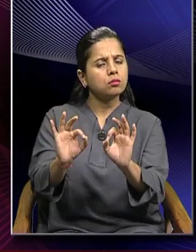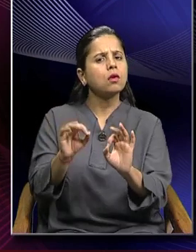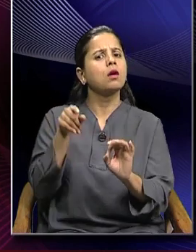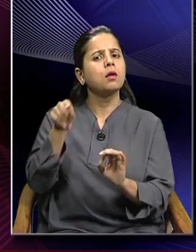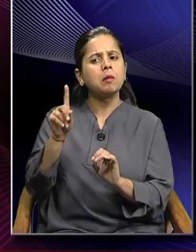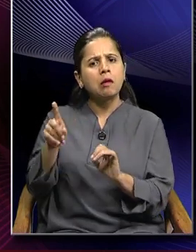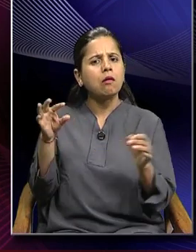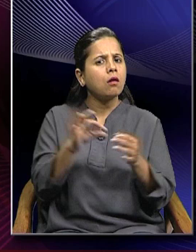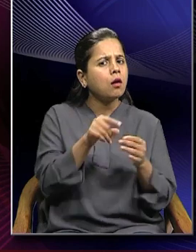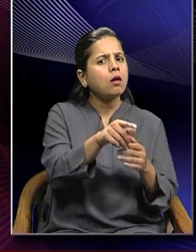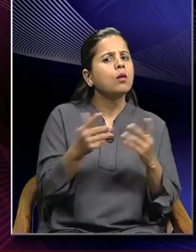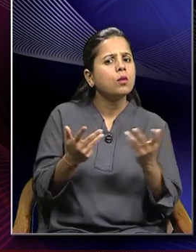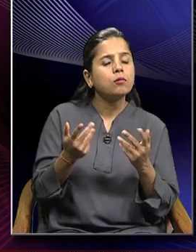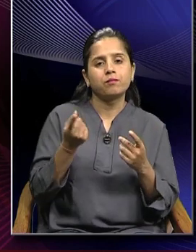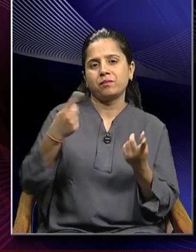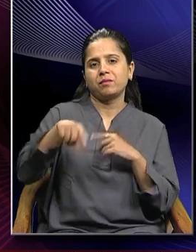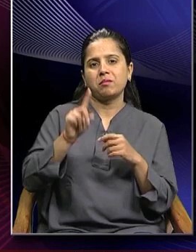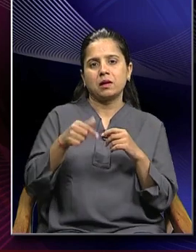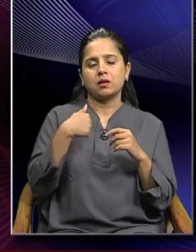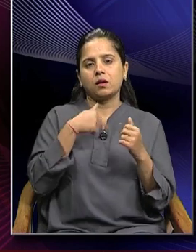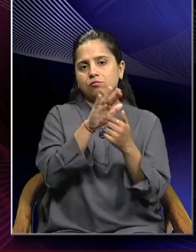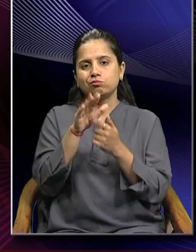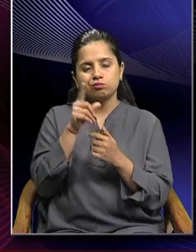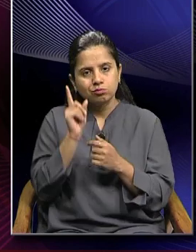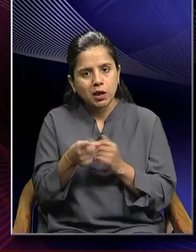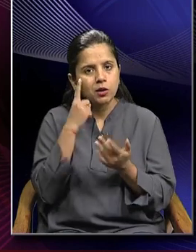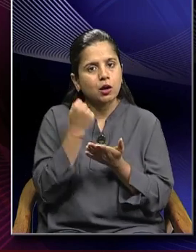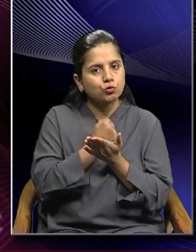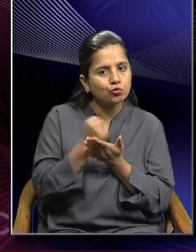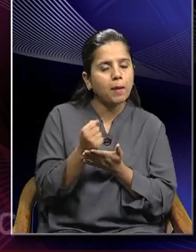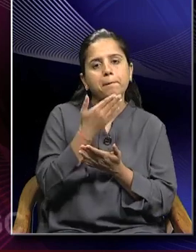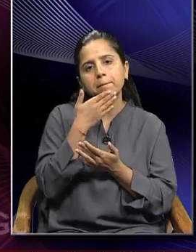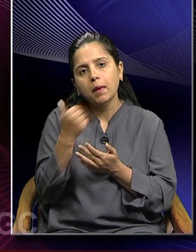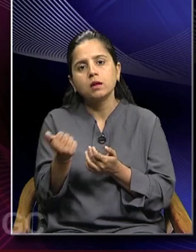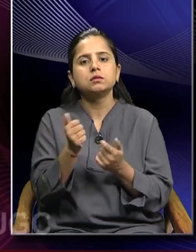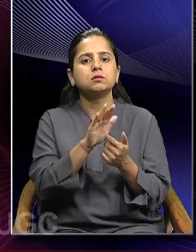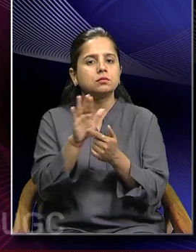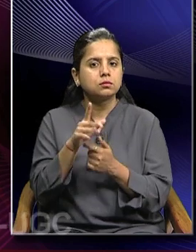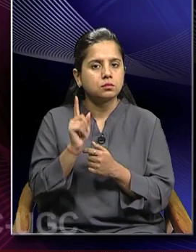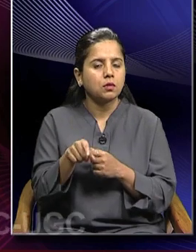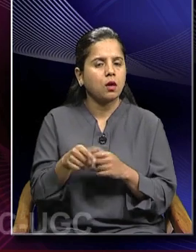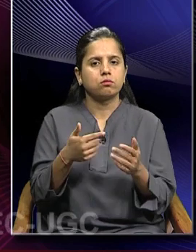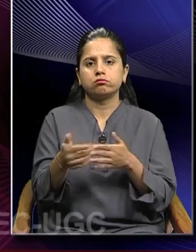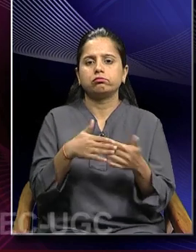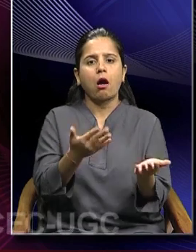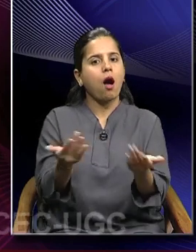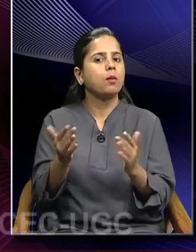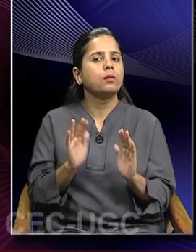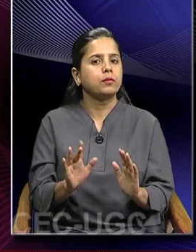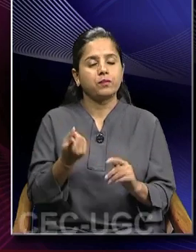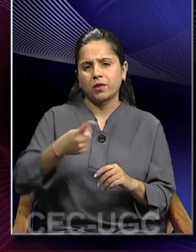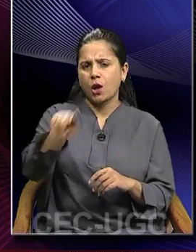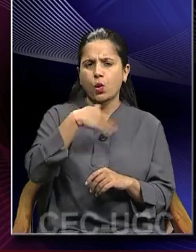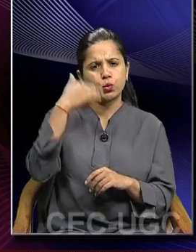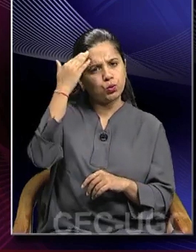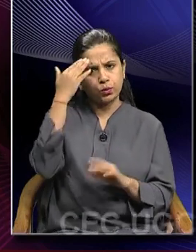has to do, because we should come out of that ism. We should try to take the best out of whatever is available, and we all know